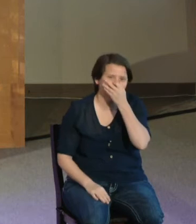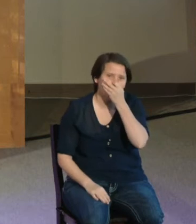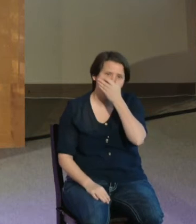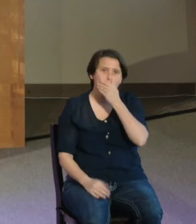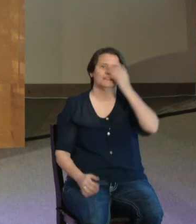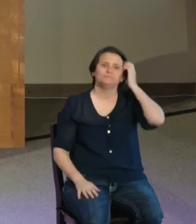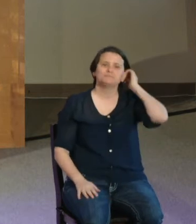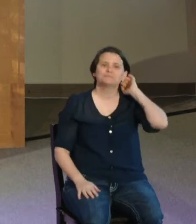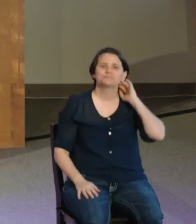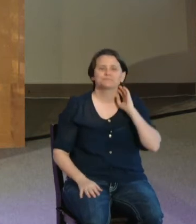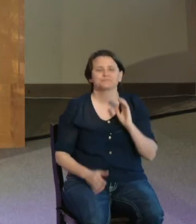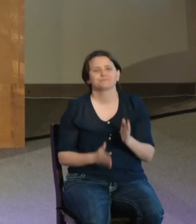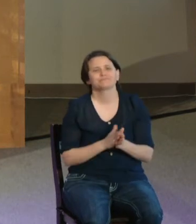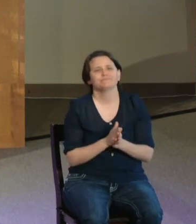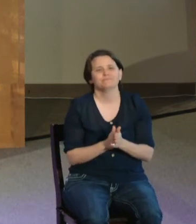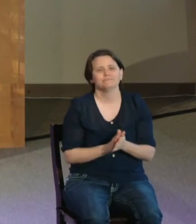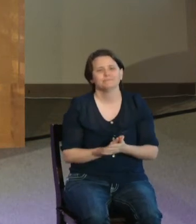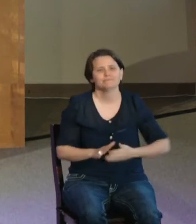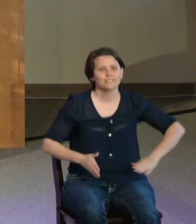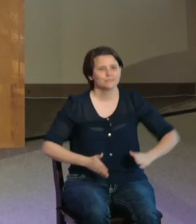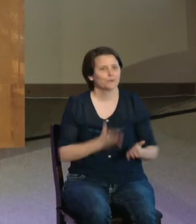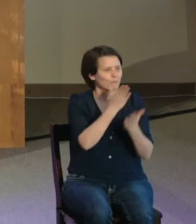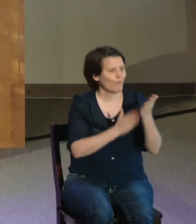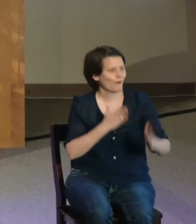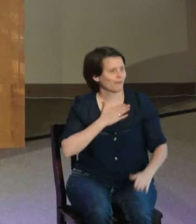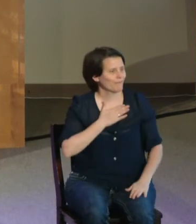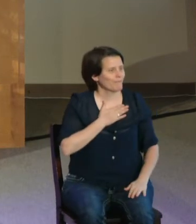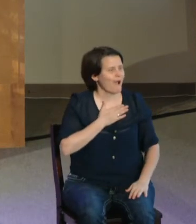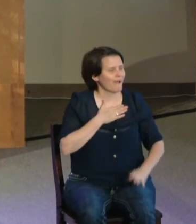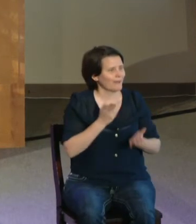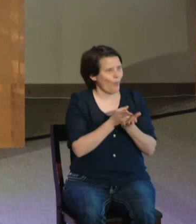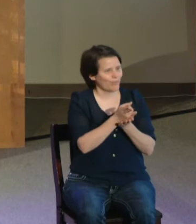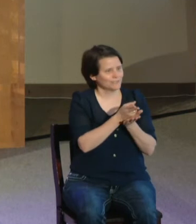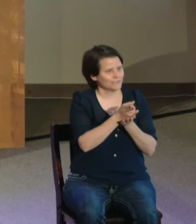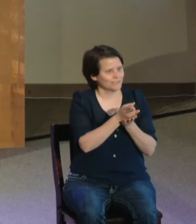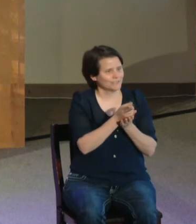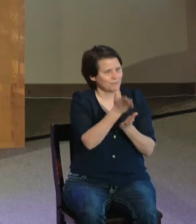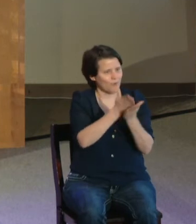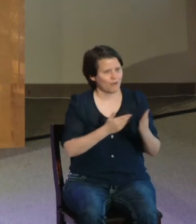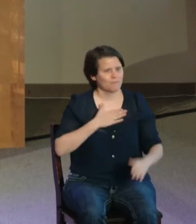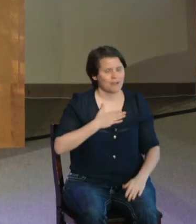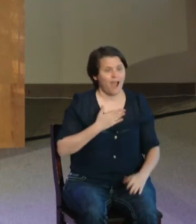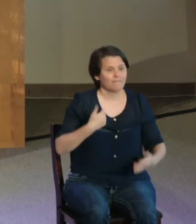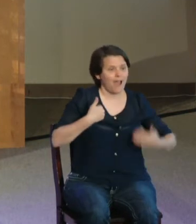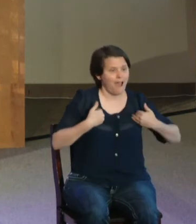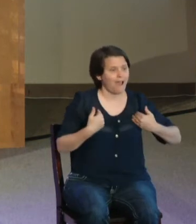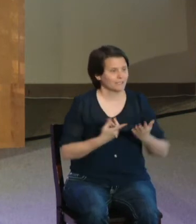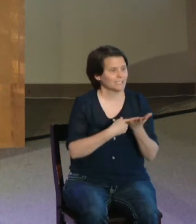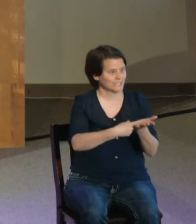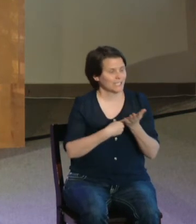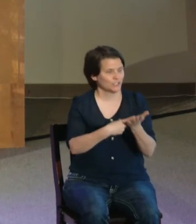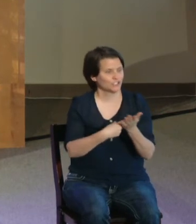who I am, to be in integrity, to be authentic, I've had several discussions with the Grandins. And they